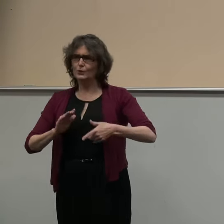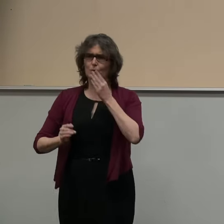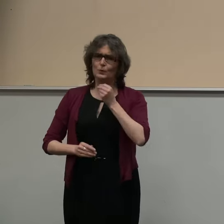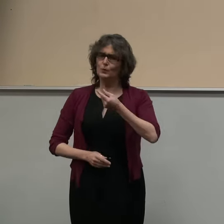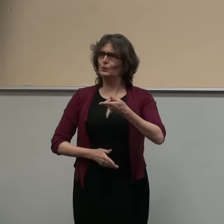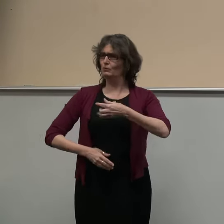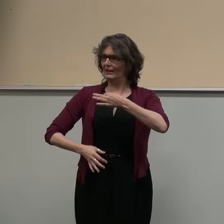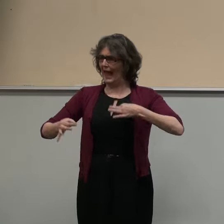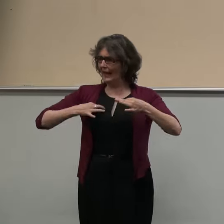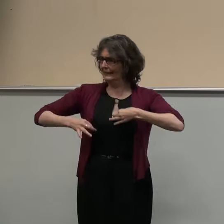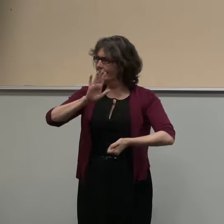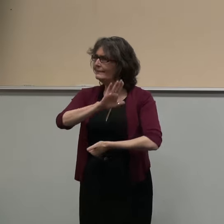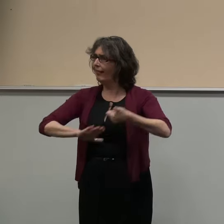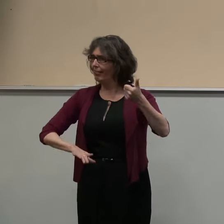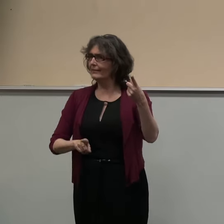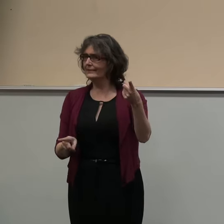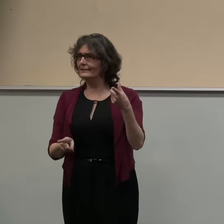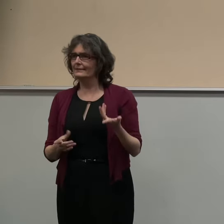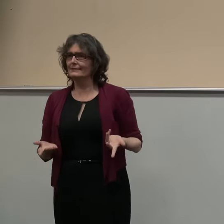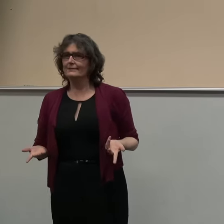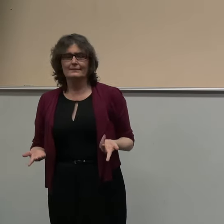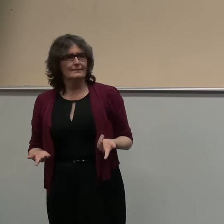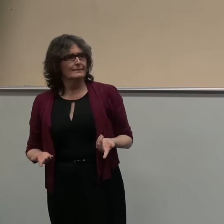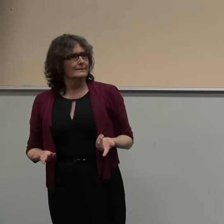you're interpreting theatre. So